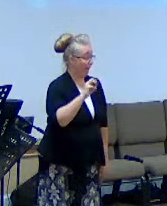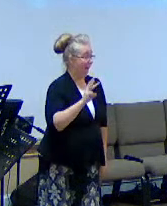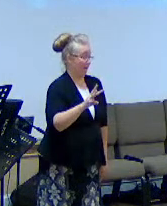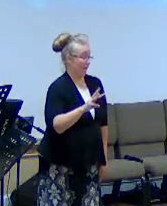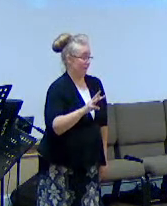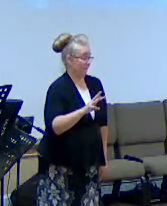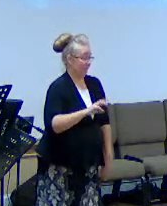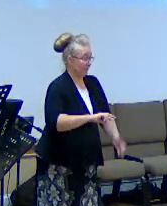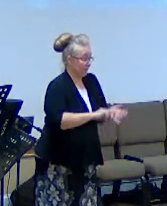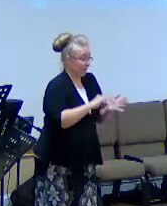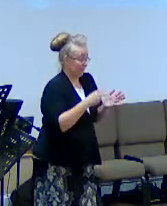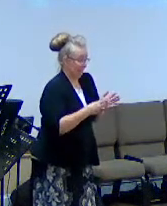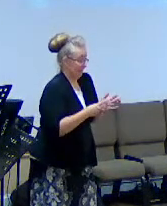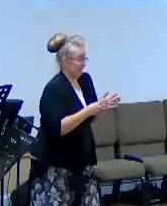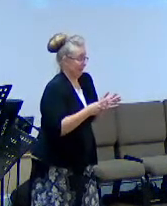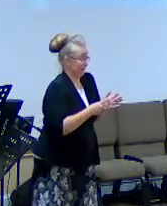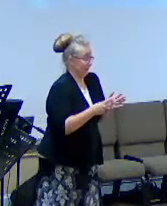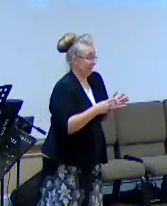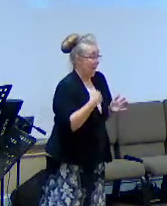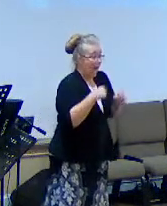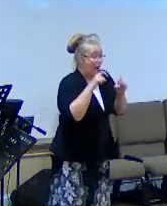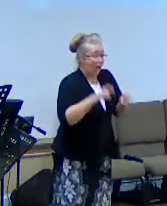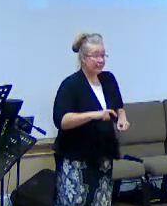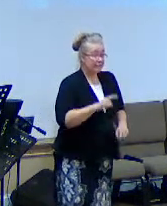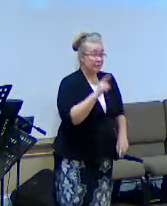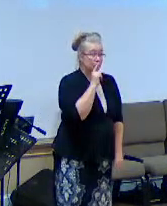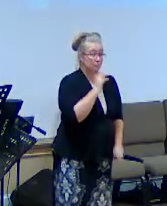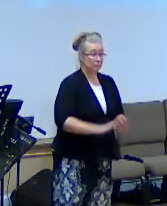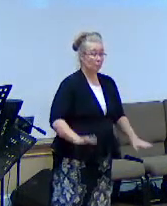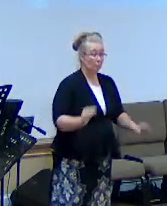that means I need to watch my mouth.